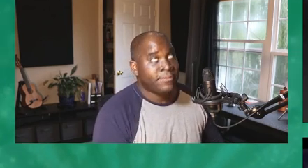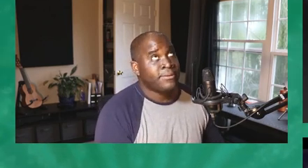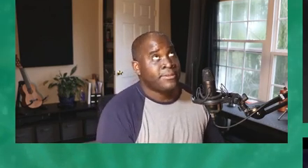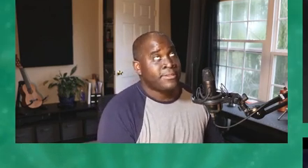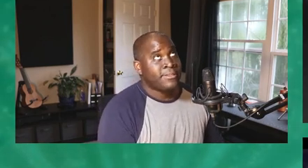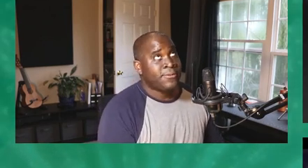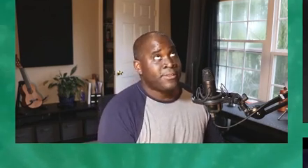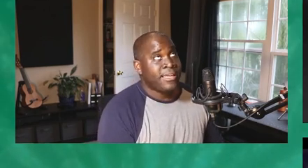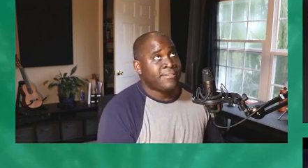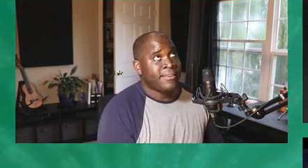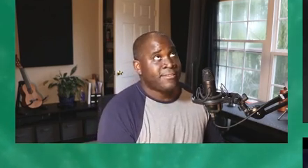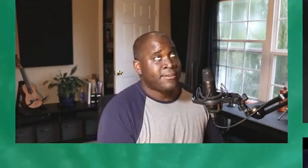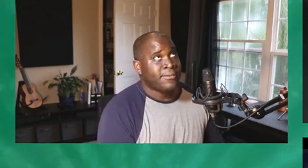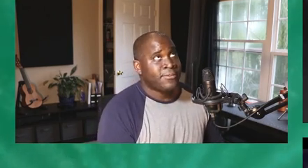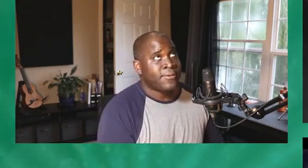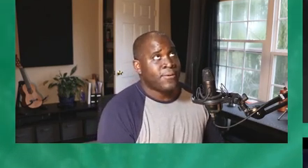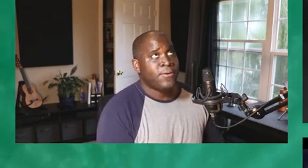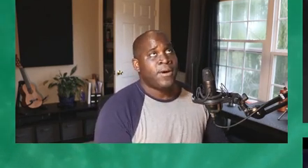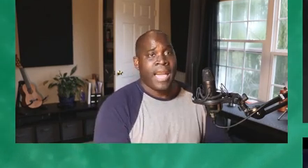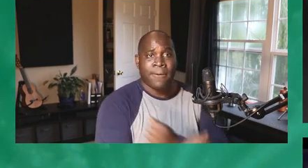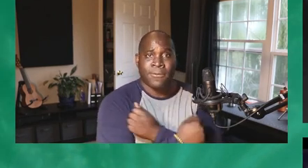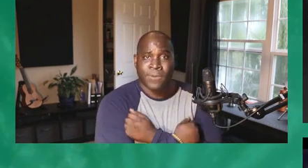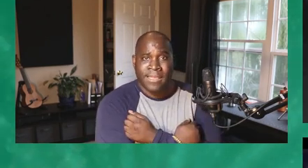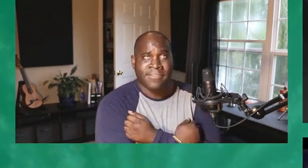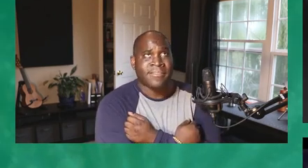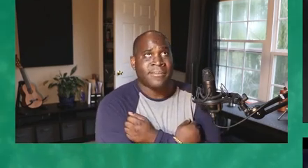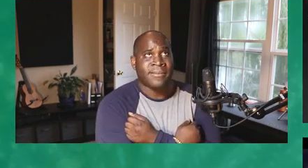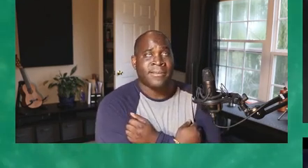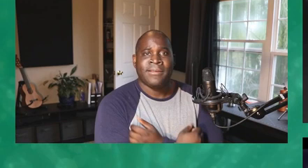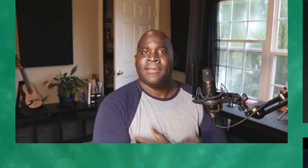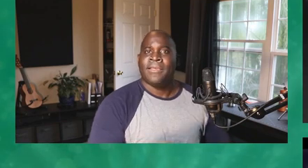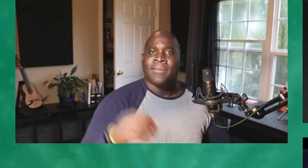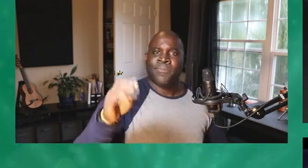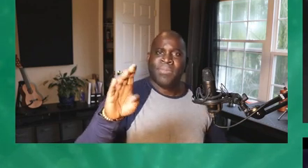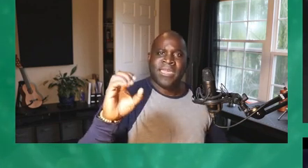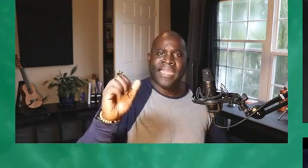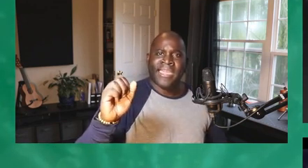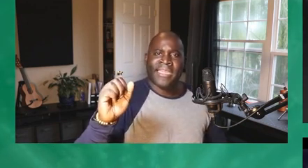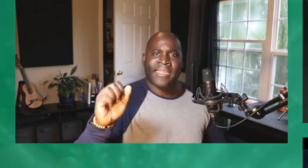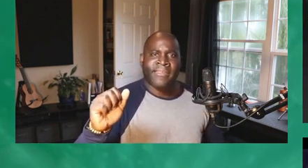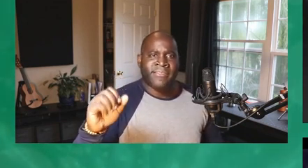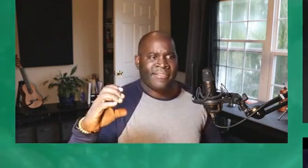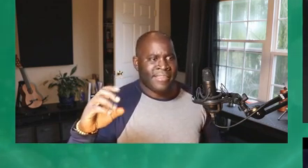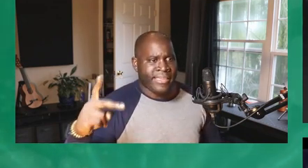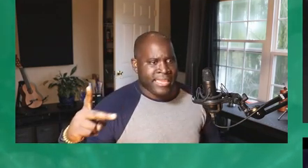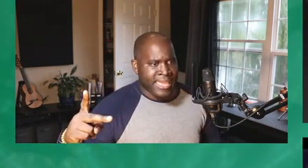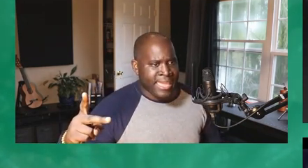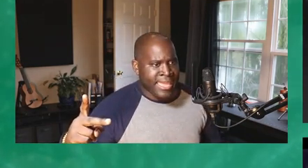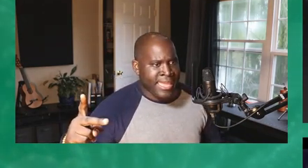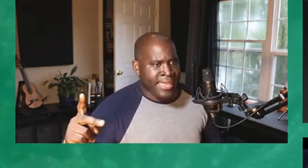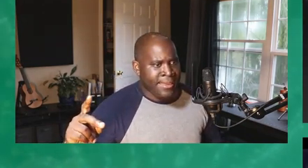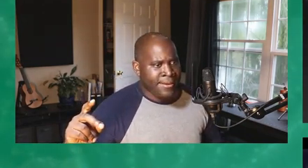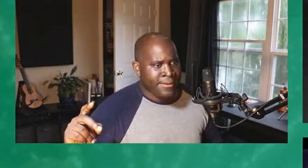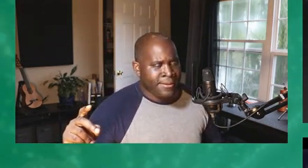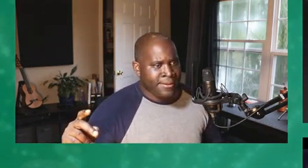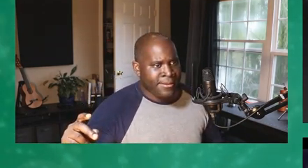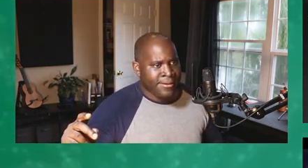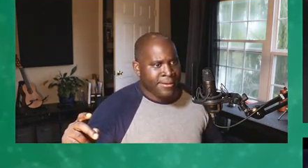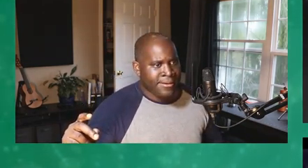gosh, there are a lot of signs there. So I will rest. B A C K,